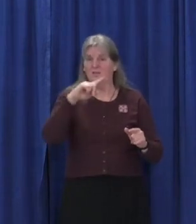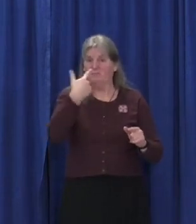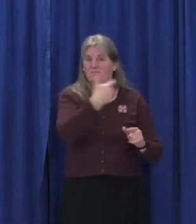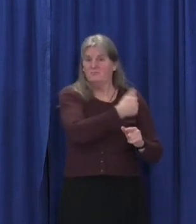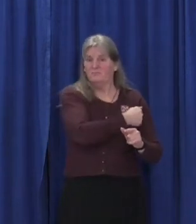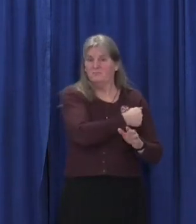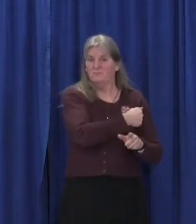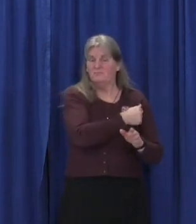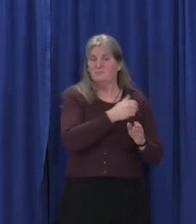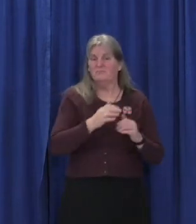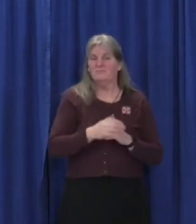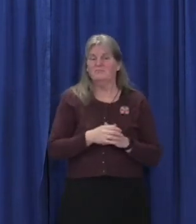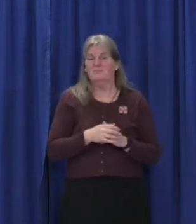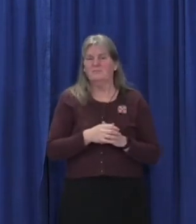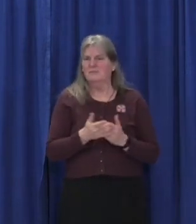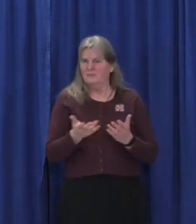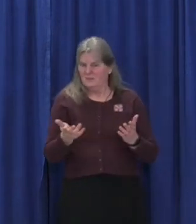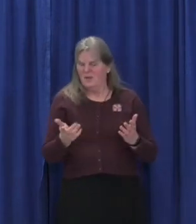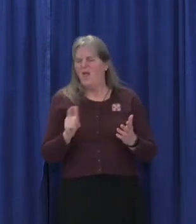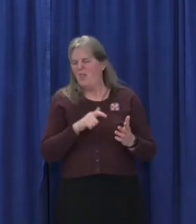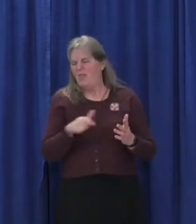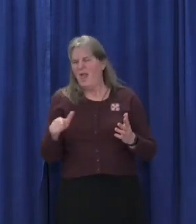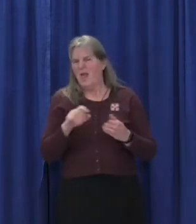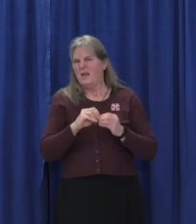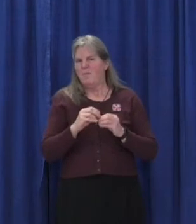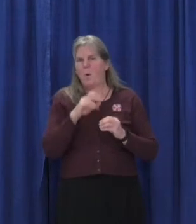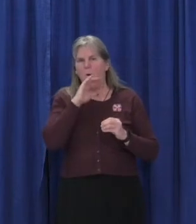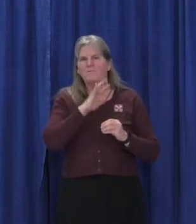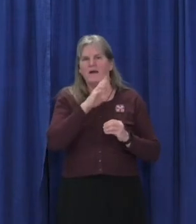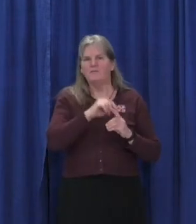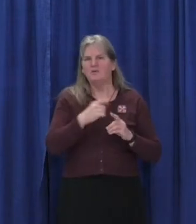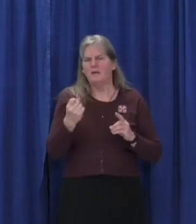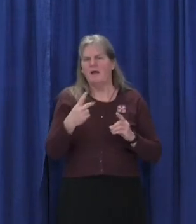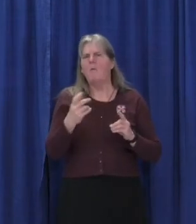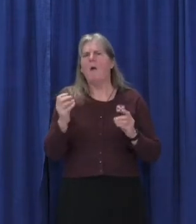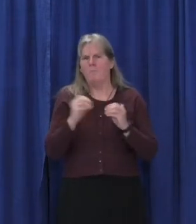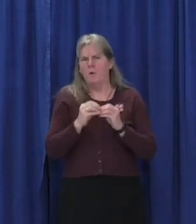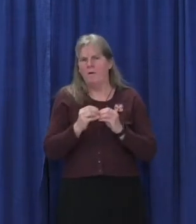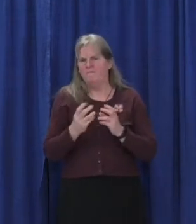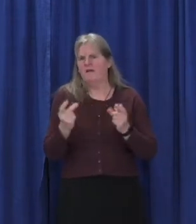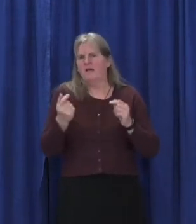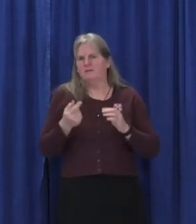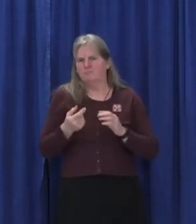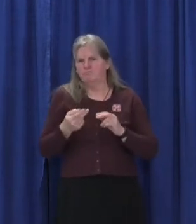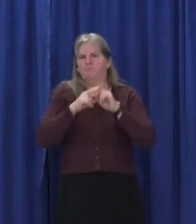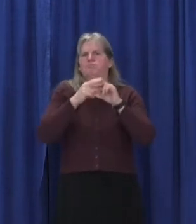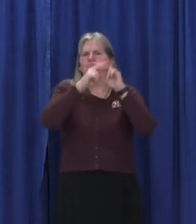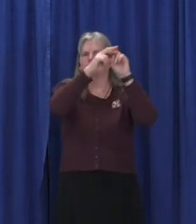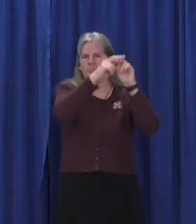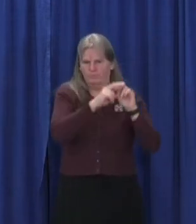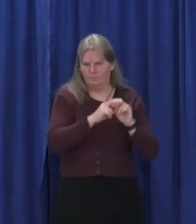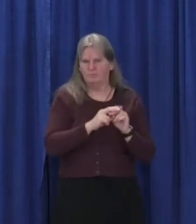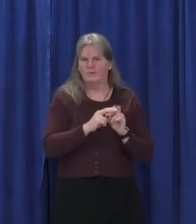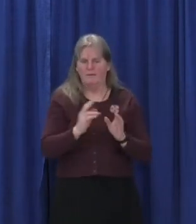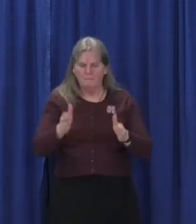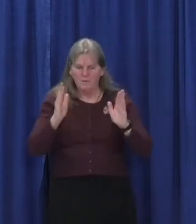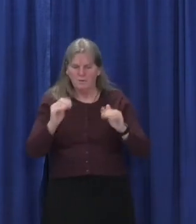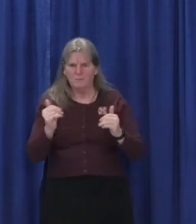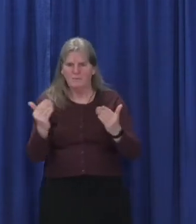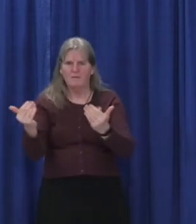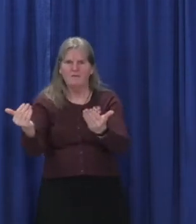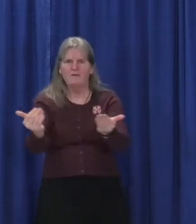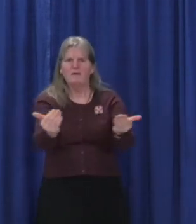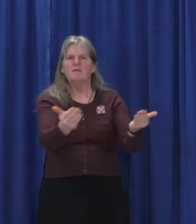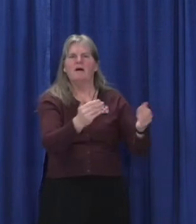shots. You can expect that number to increase quickly as we roll out a focus right now on